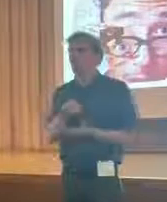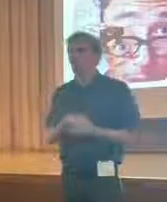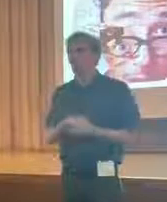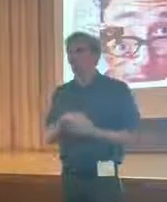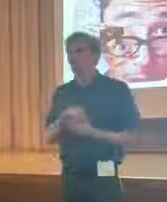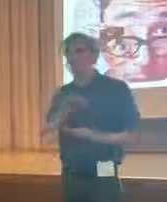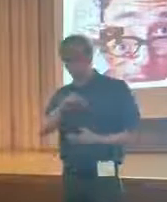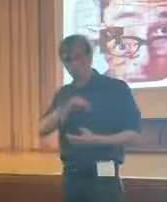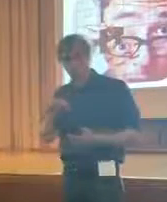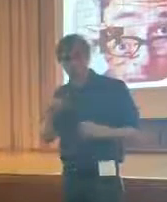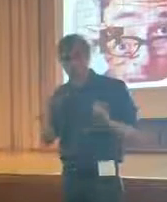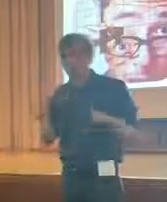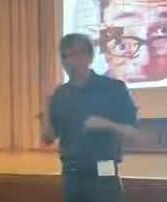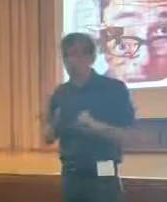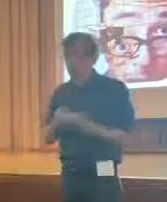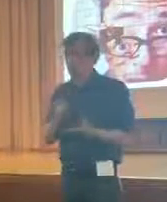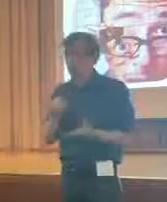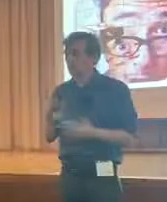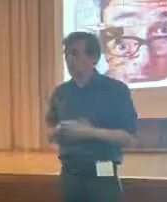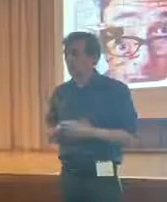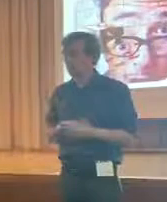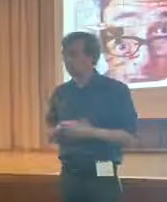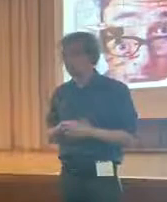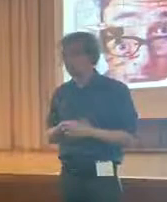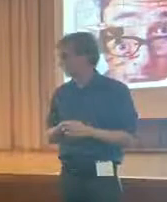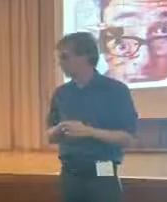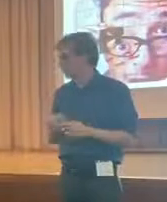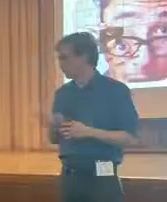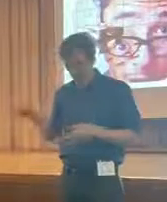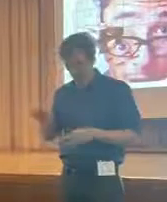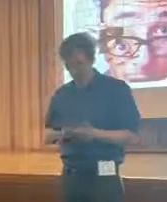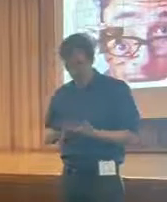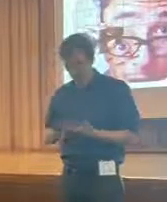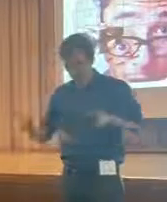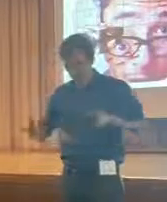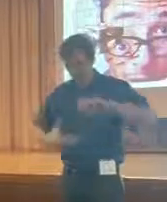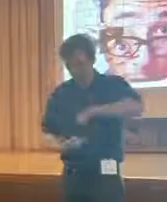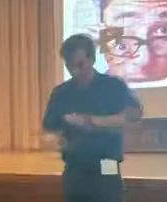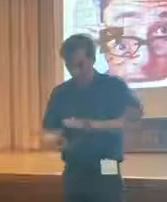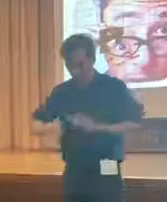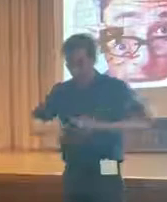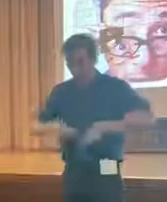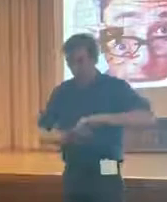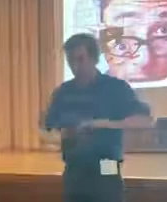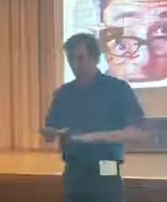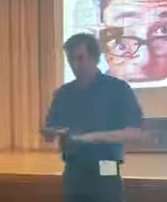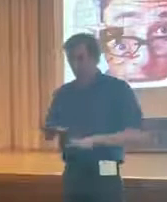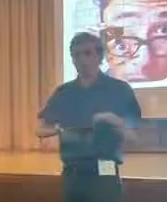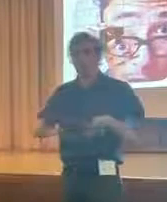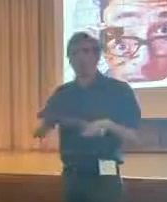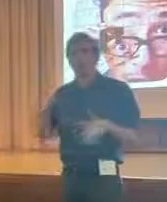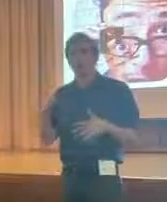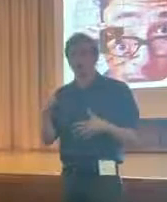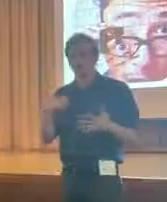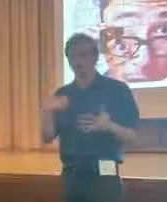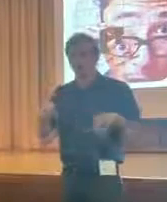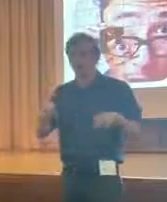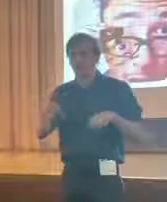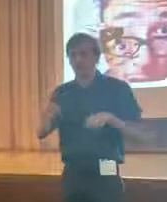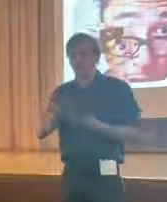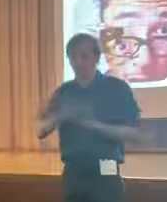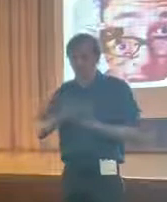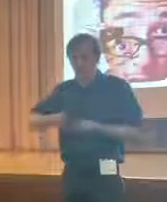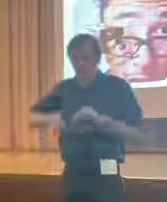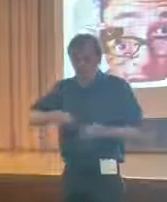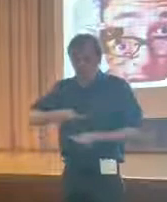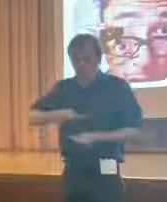here and trying to run this presentation and flip my slides. So this always makes me think about accessibility when I'm doing a million